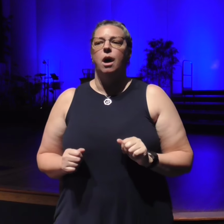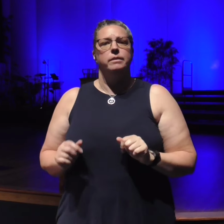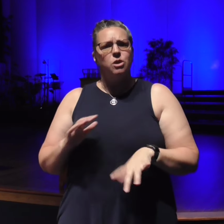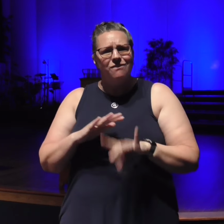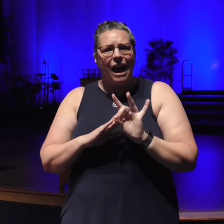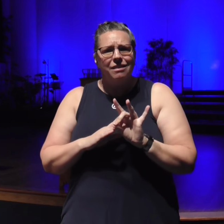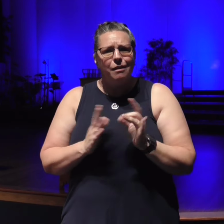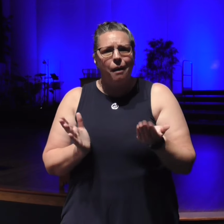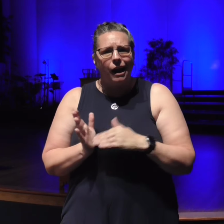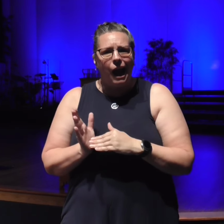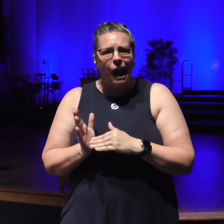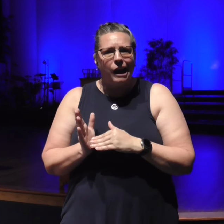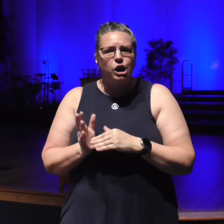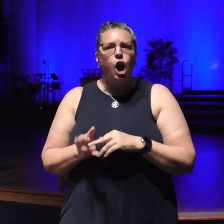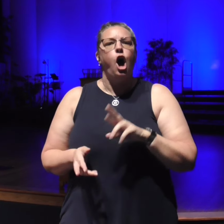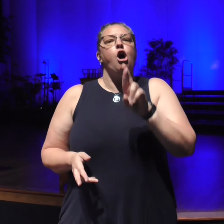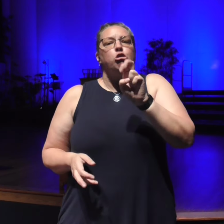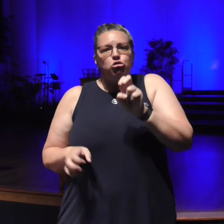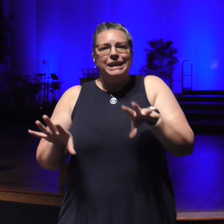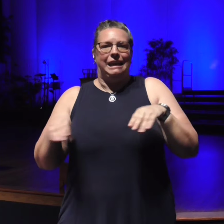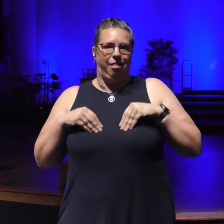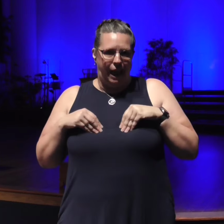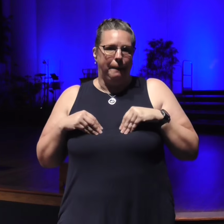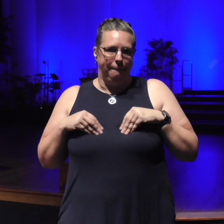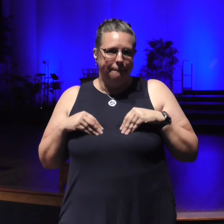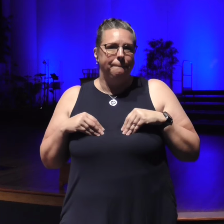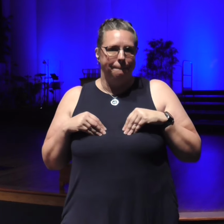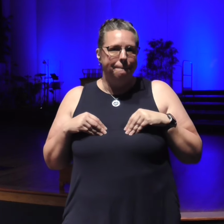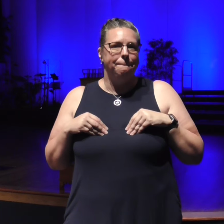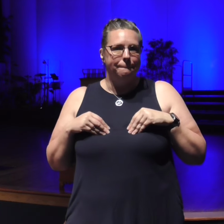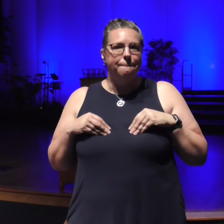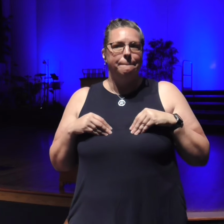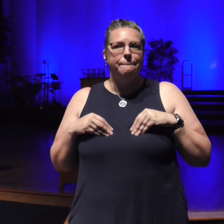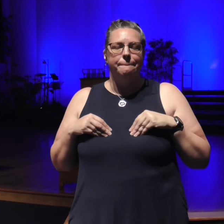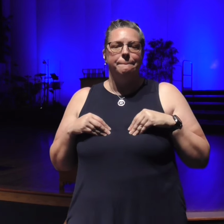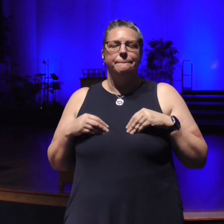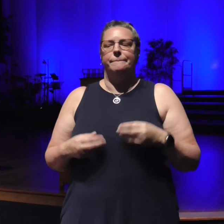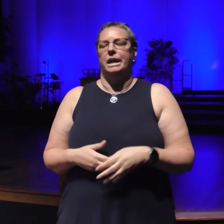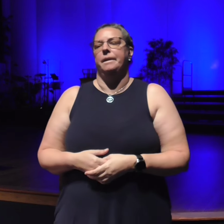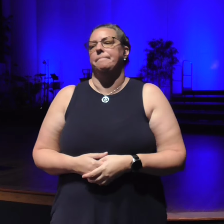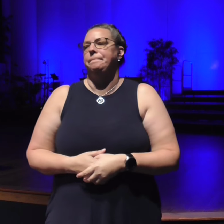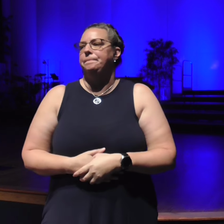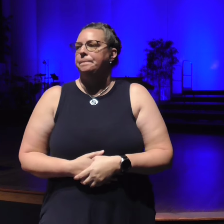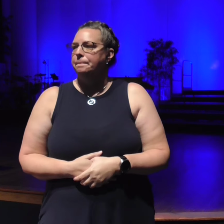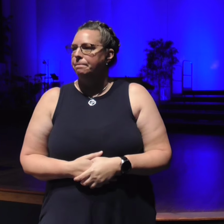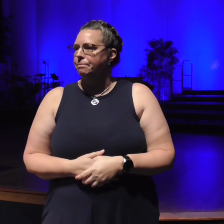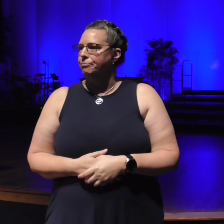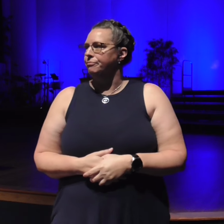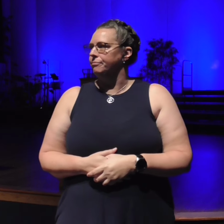find them and reclaim them and then own them.